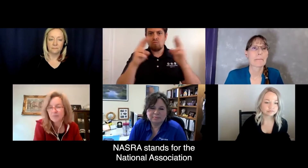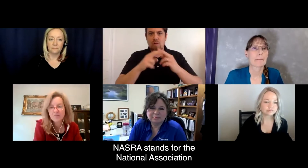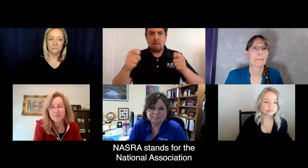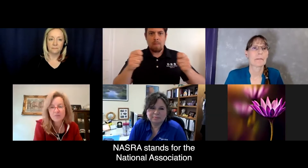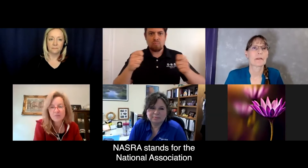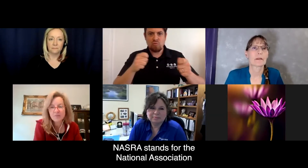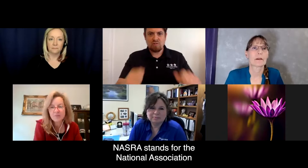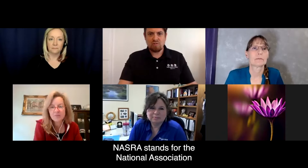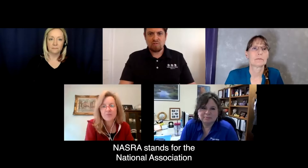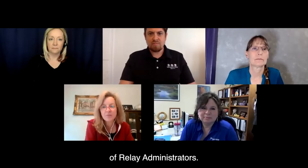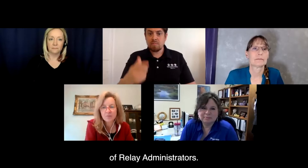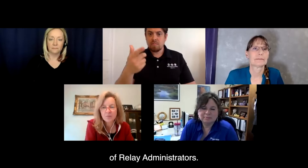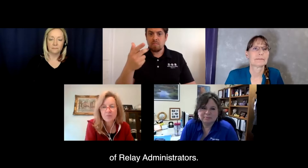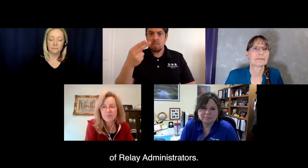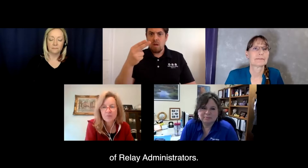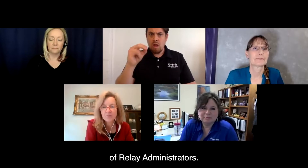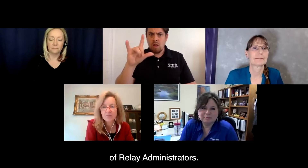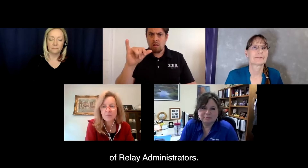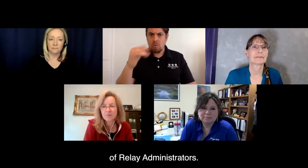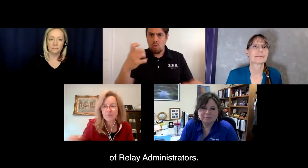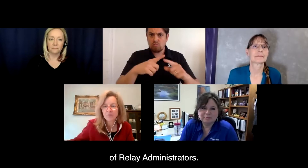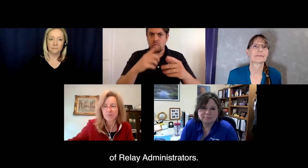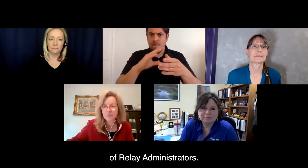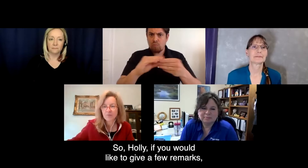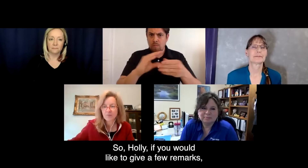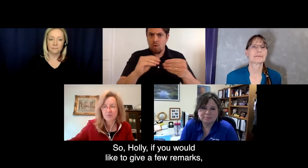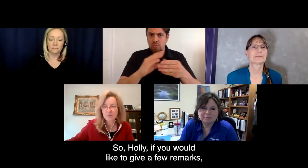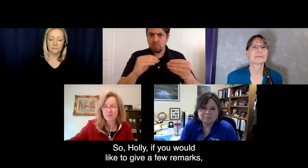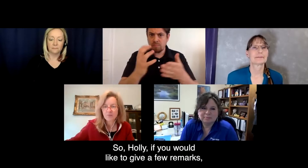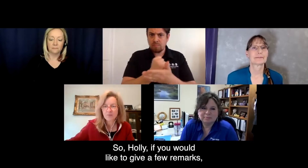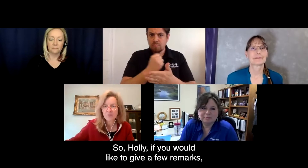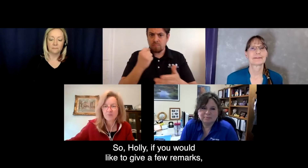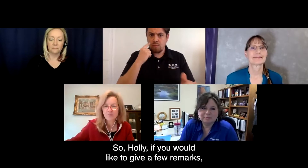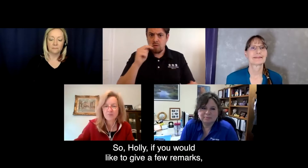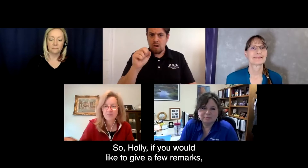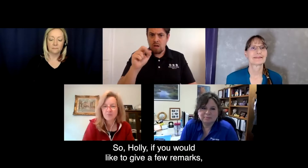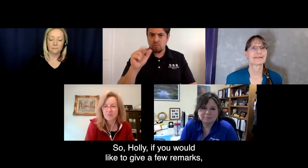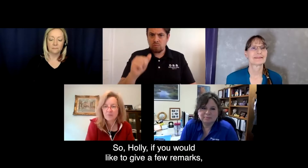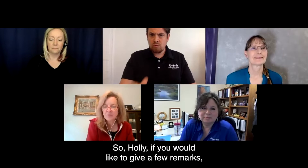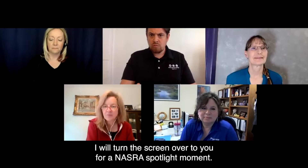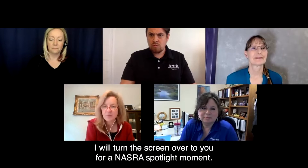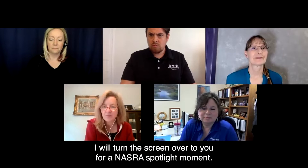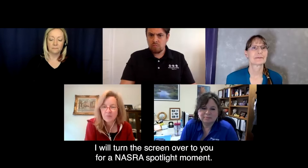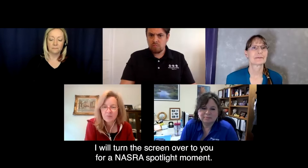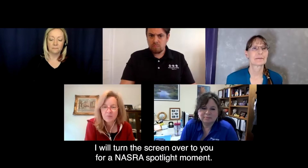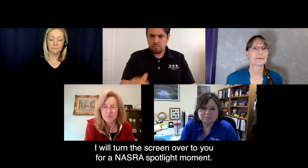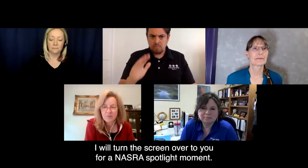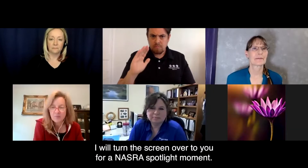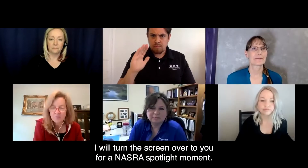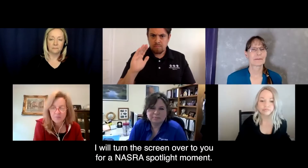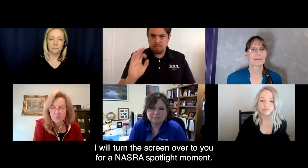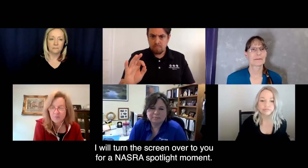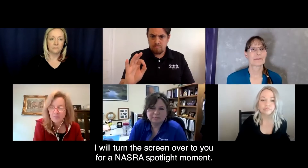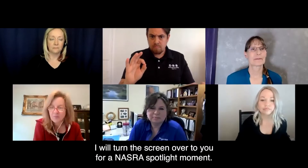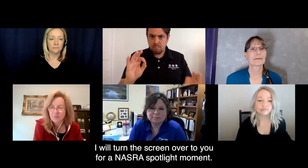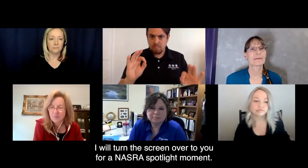NASRA stands for the National Association of Relay Administrators. And so Holly, if you would like to give a few remarks, I will turn the screen over to